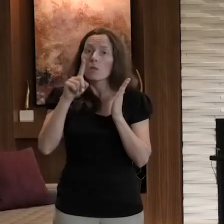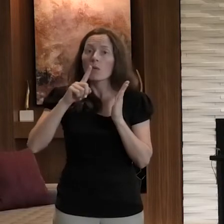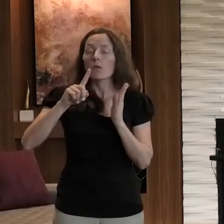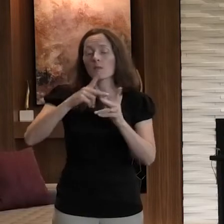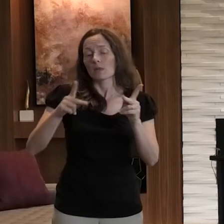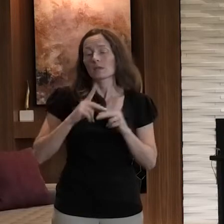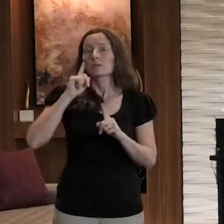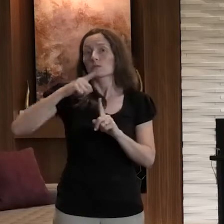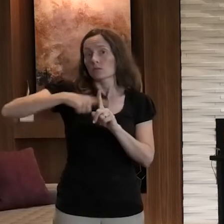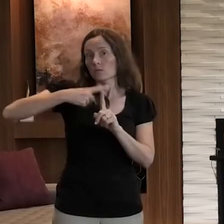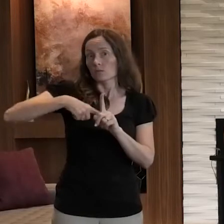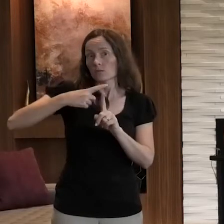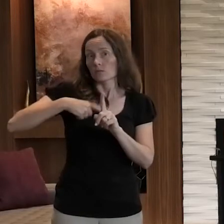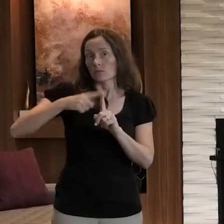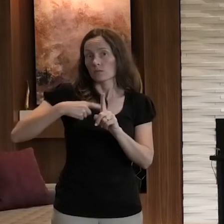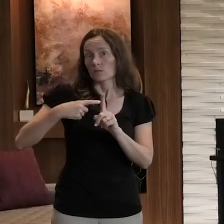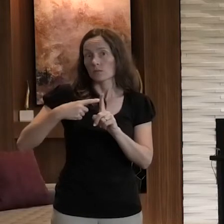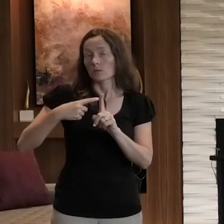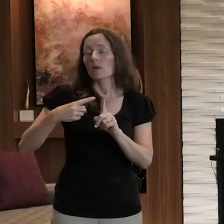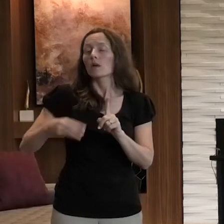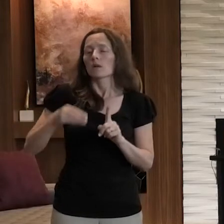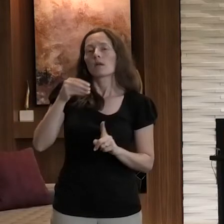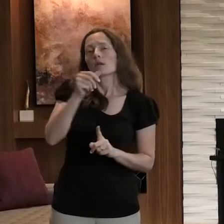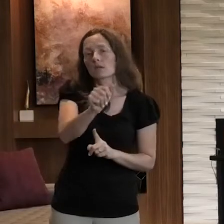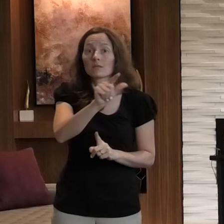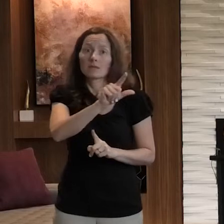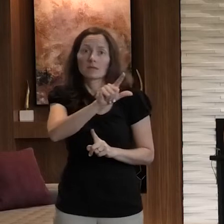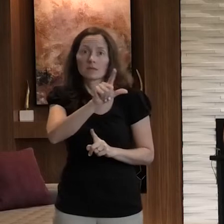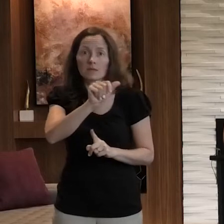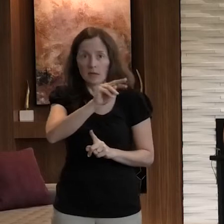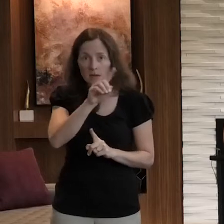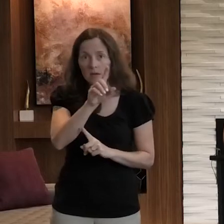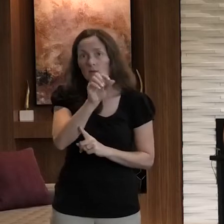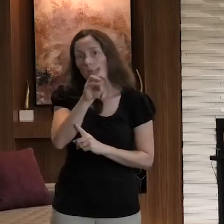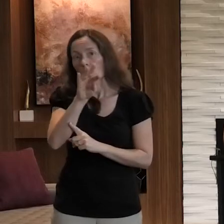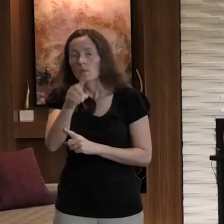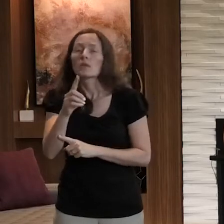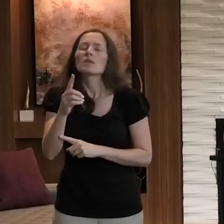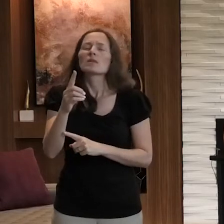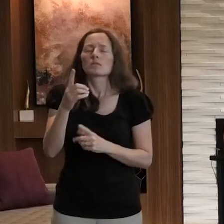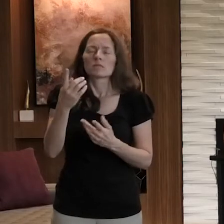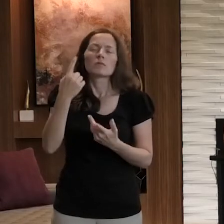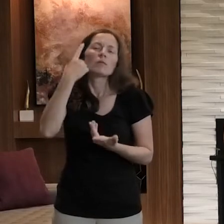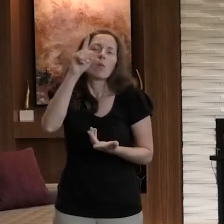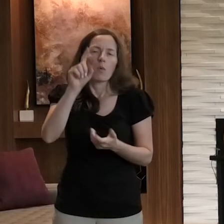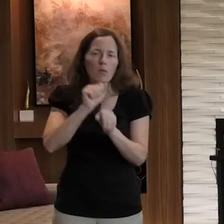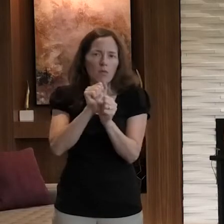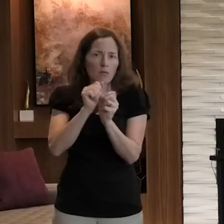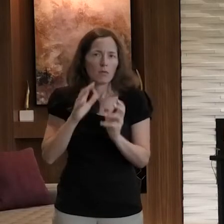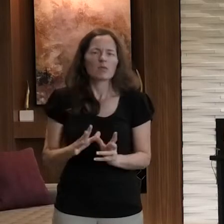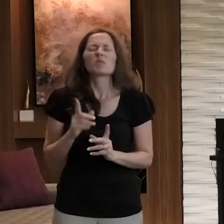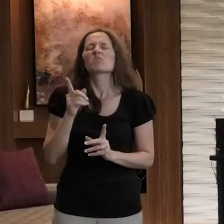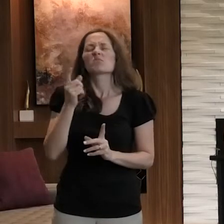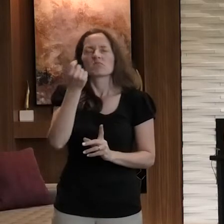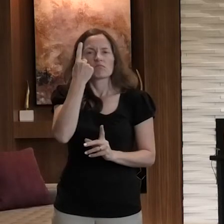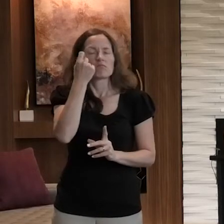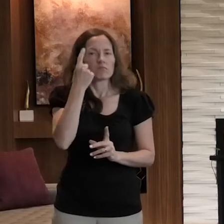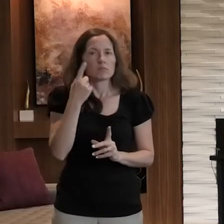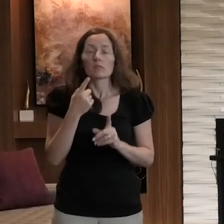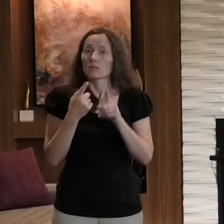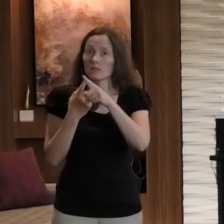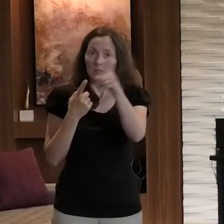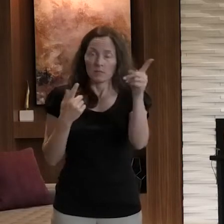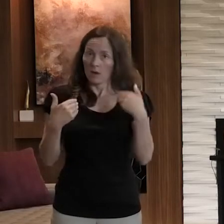landlord on behalf of the employee. Now, the employer specifies the criteria. They have complete control over